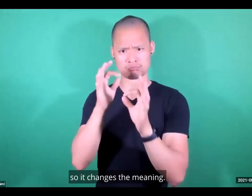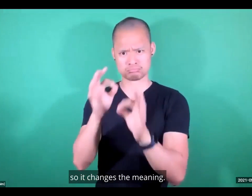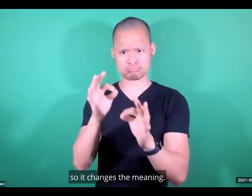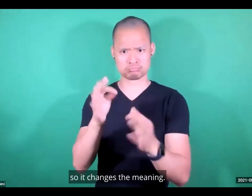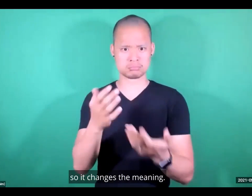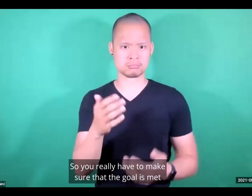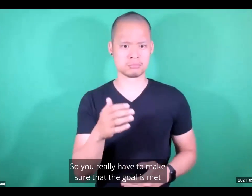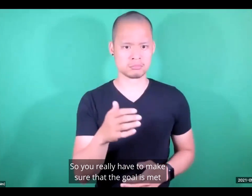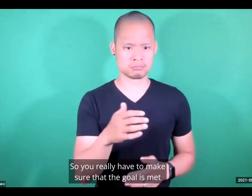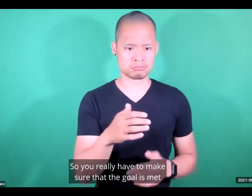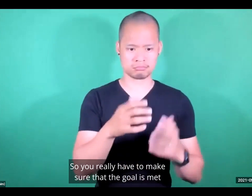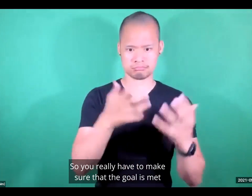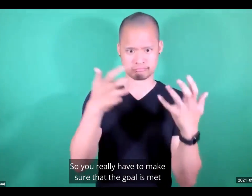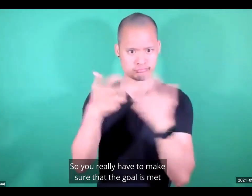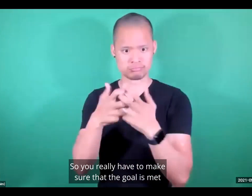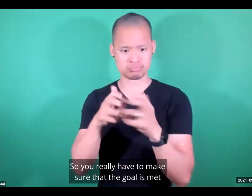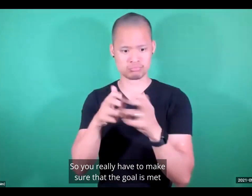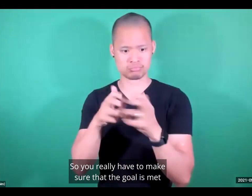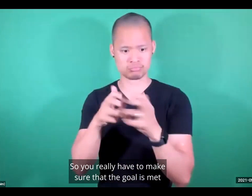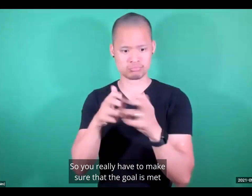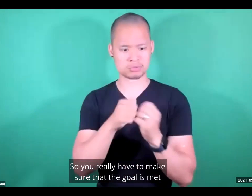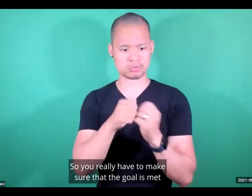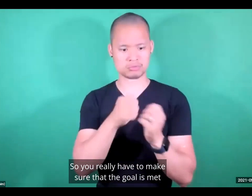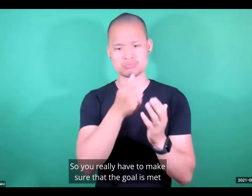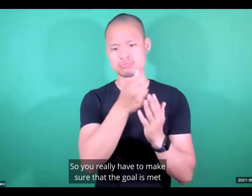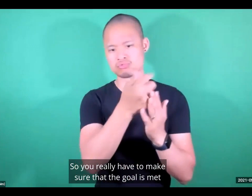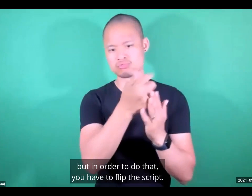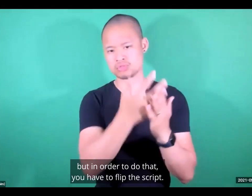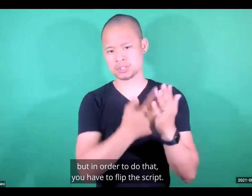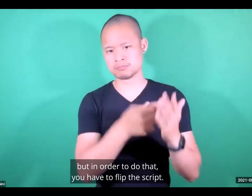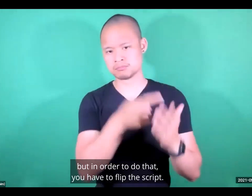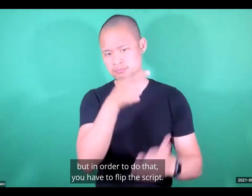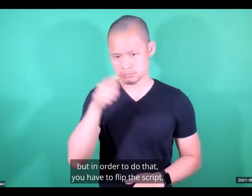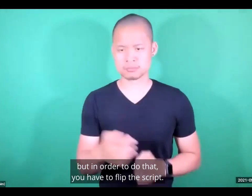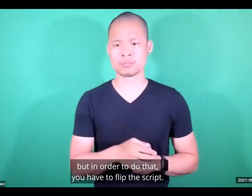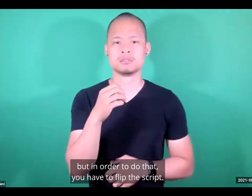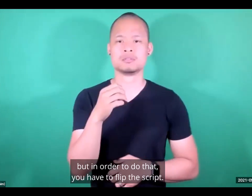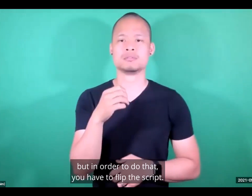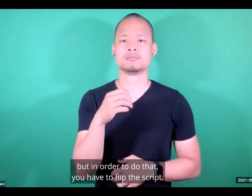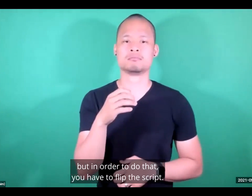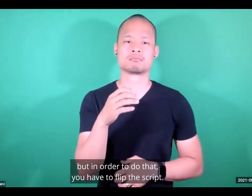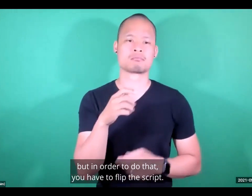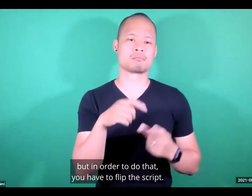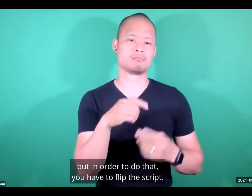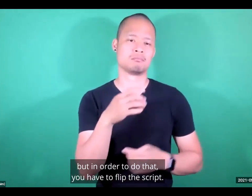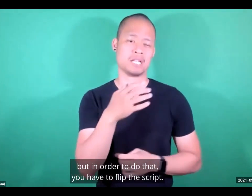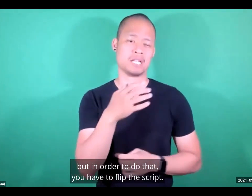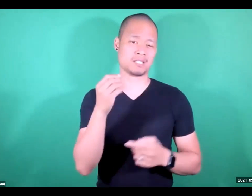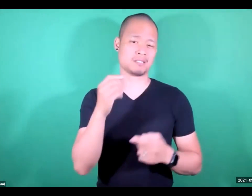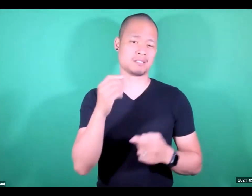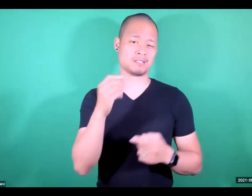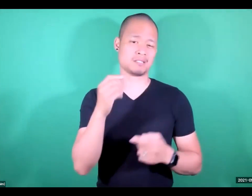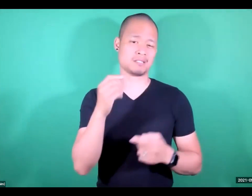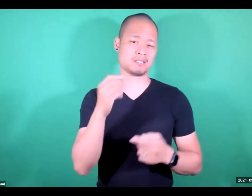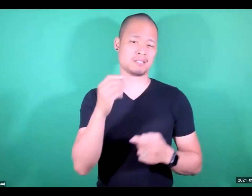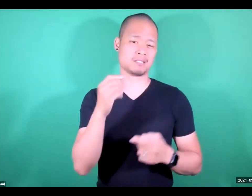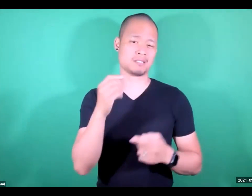changes the meaning. So you really have to make sure that the goal is met, but in order to do that, you have to flip the script.